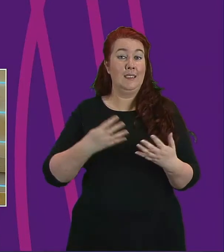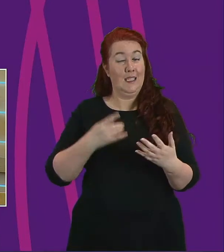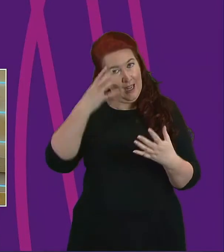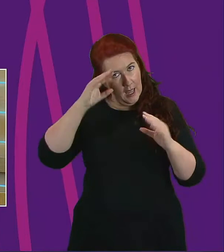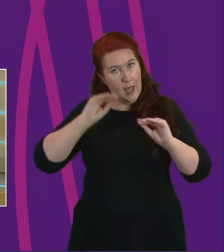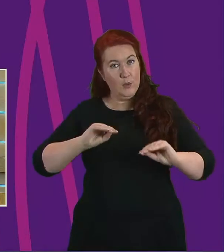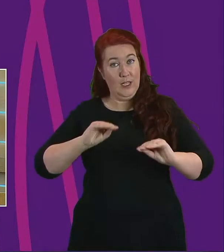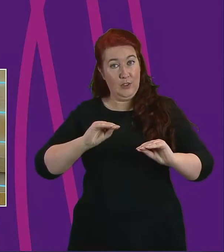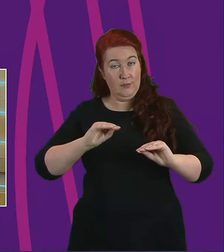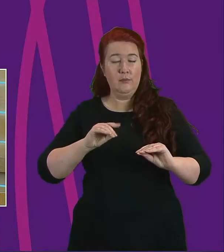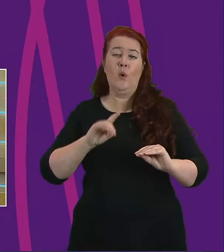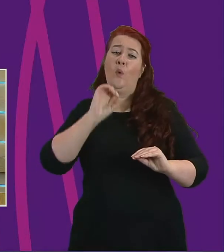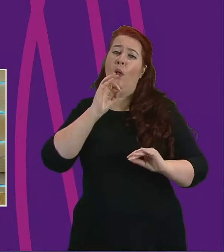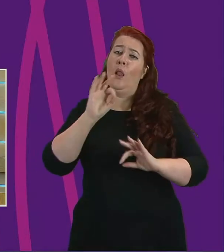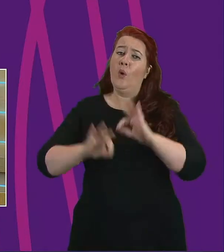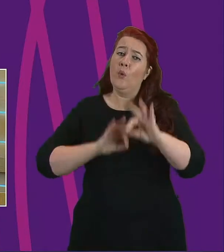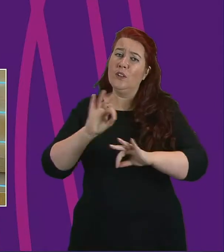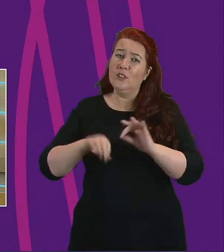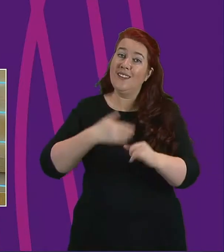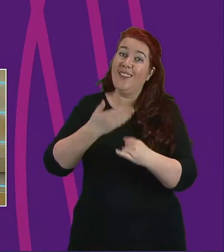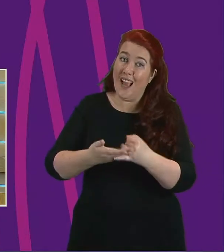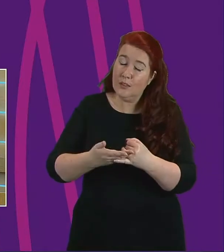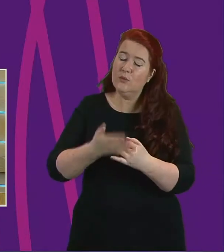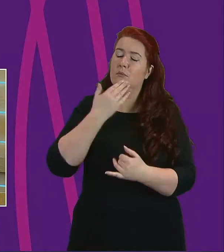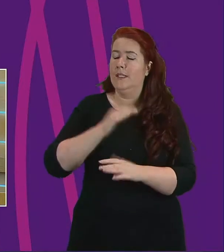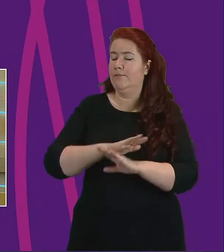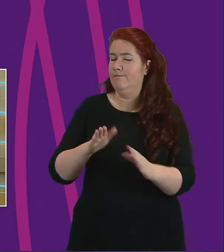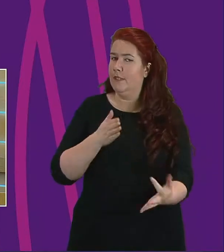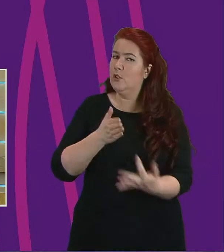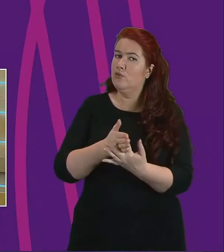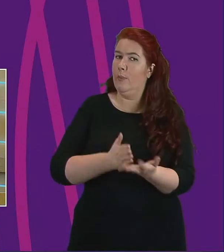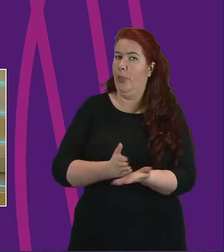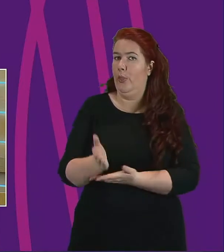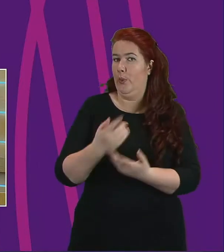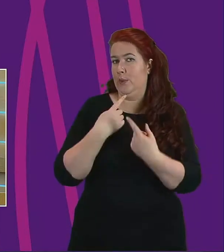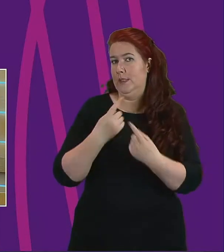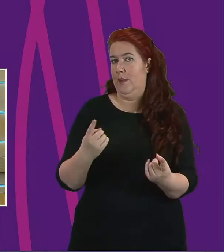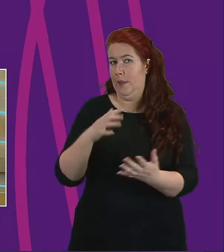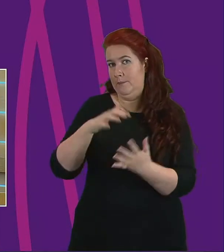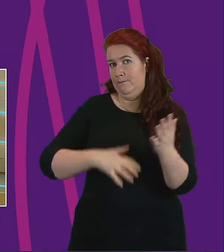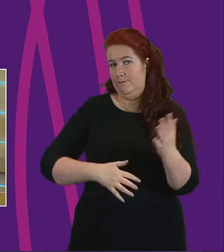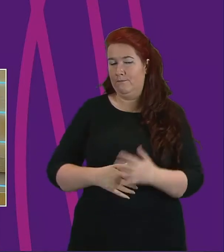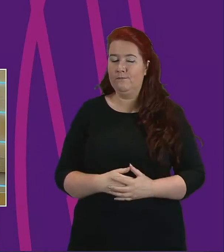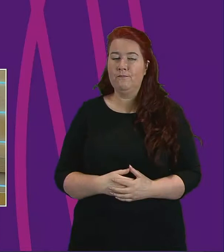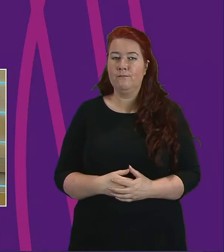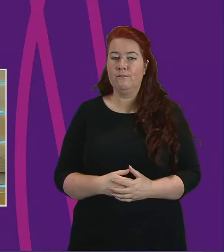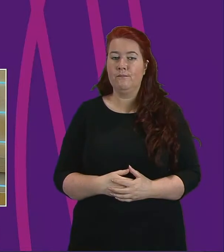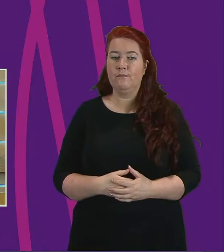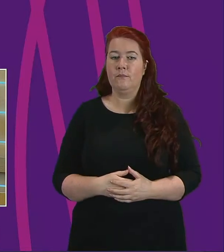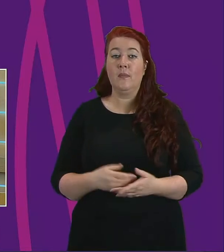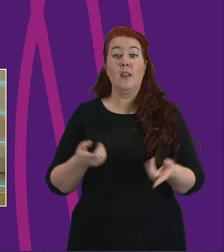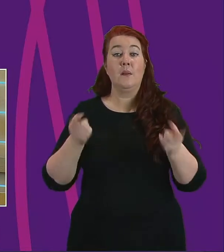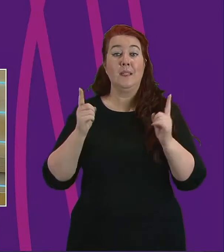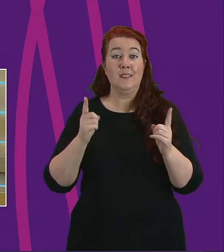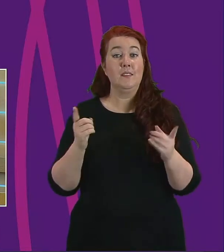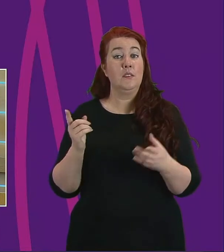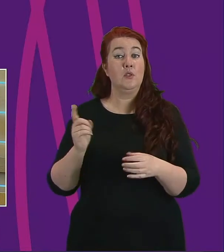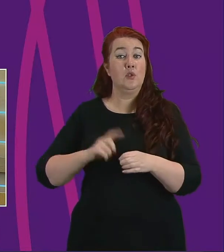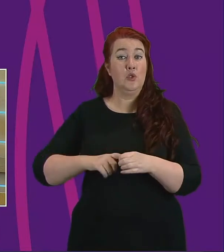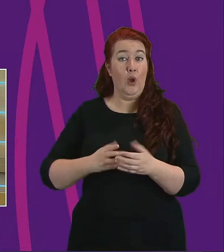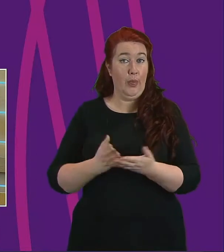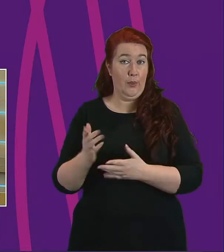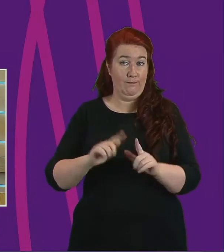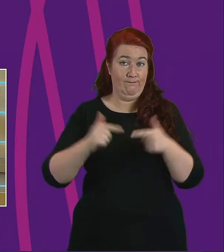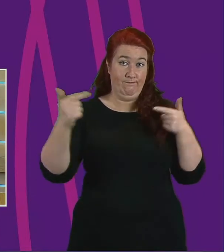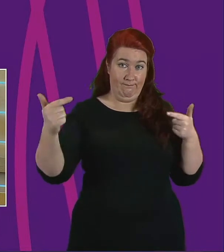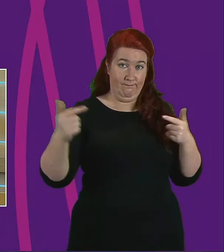of his statement, and so there should be no interventions or interruptions. The Cabinet Secretary is joining us remotely. I